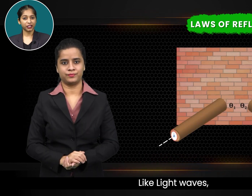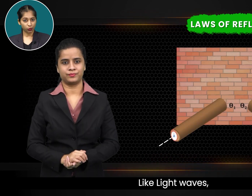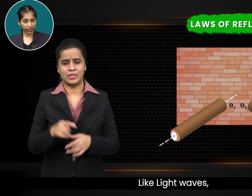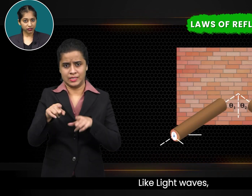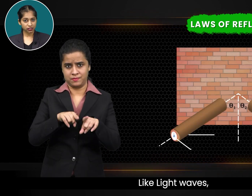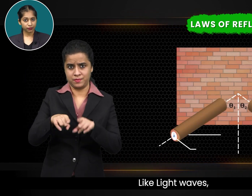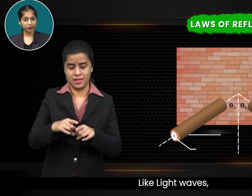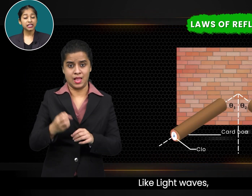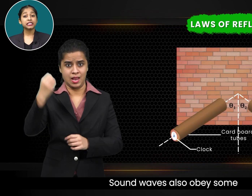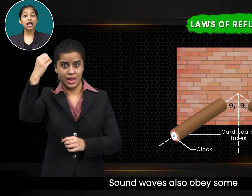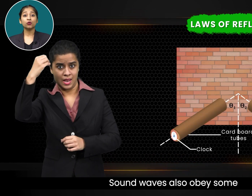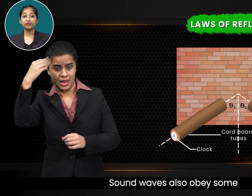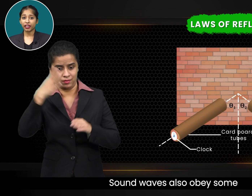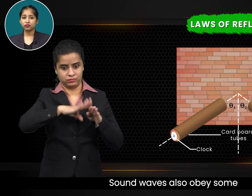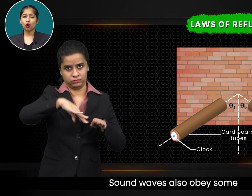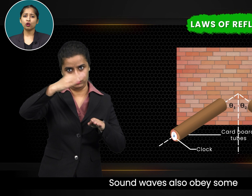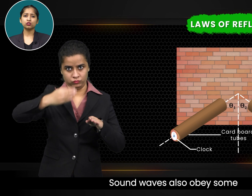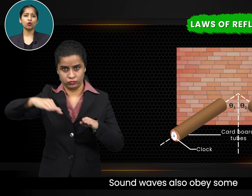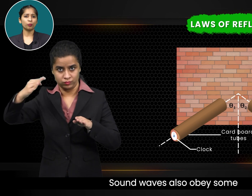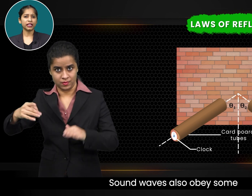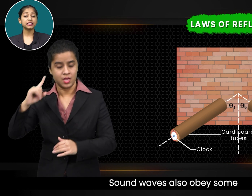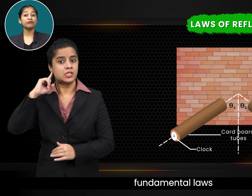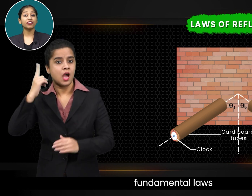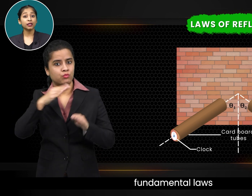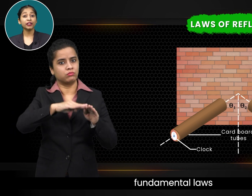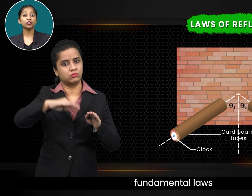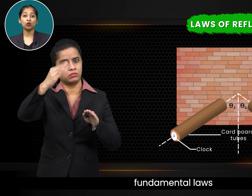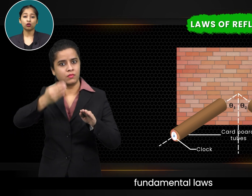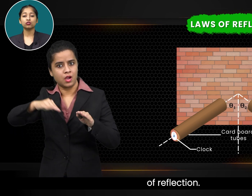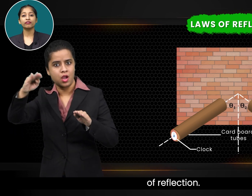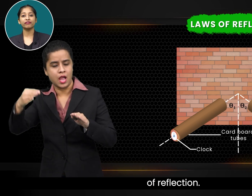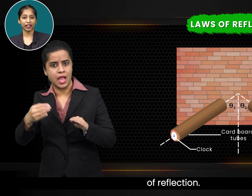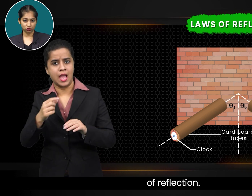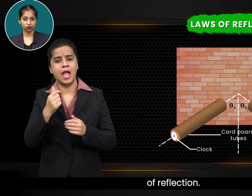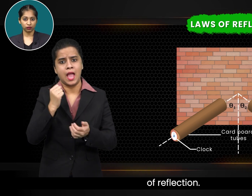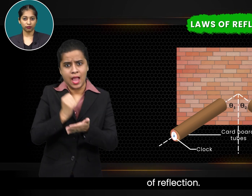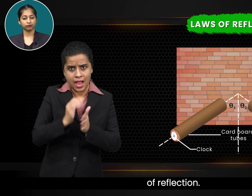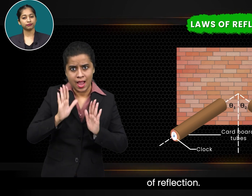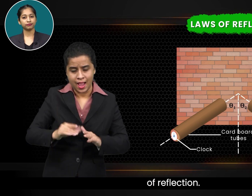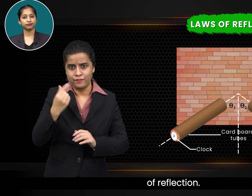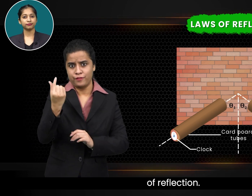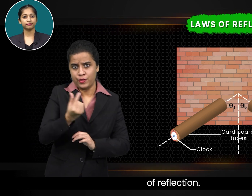Like light waves, sound waves also obey some fundamental laws of reflection.